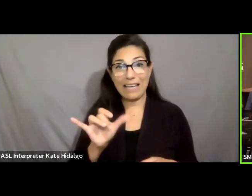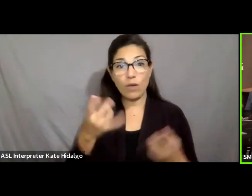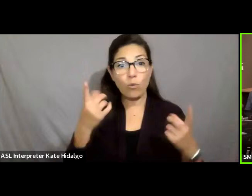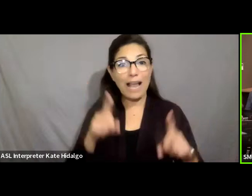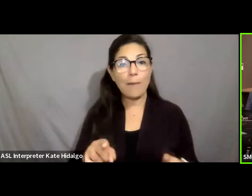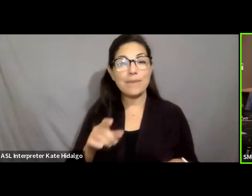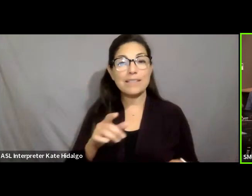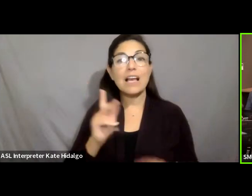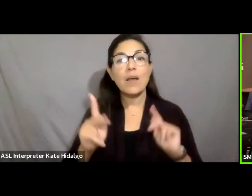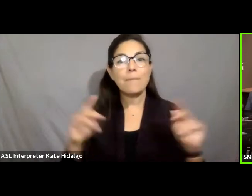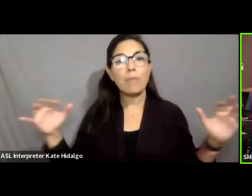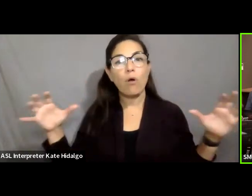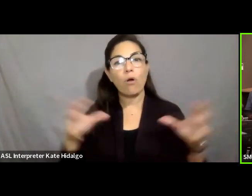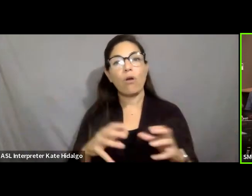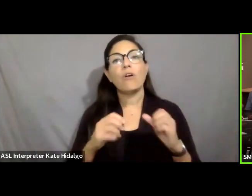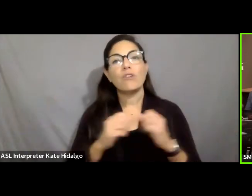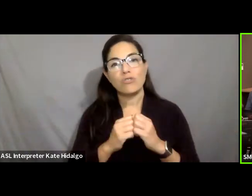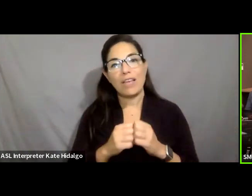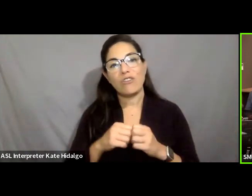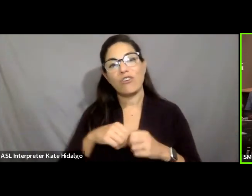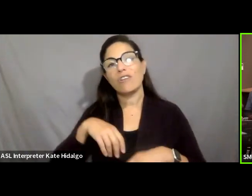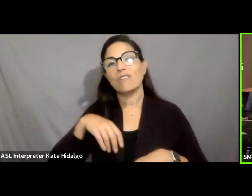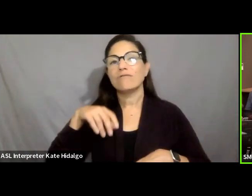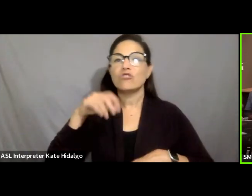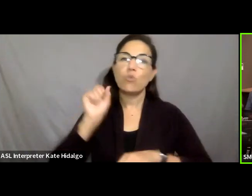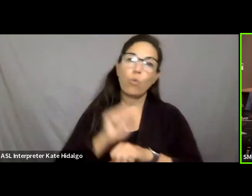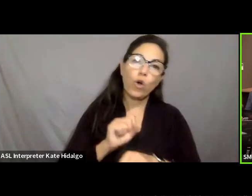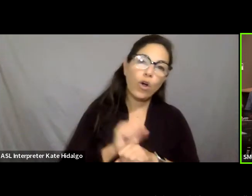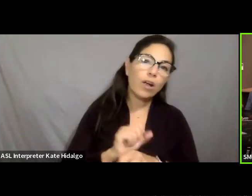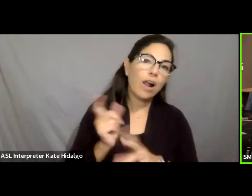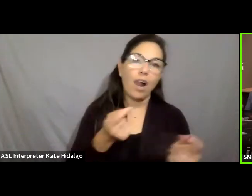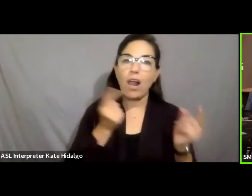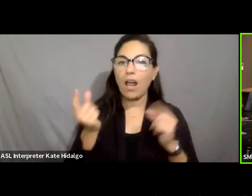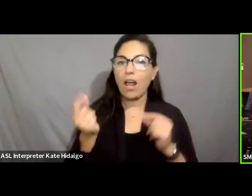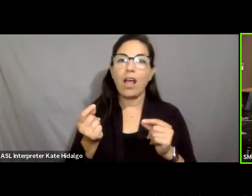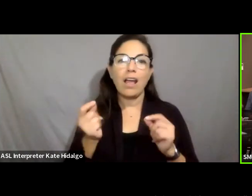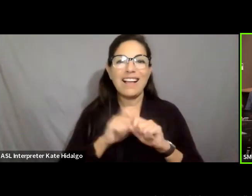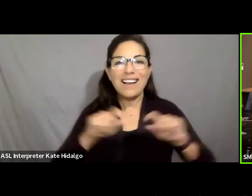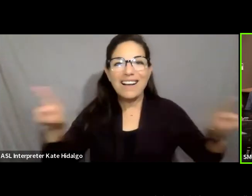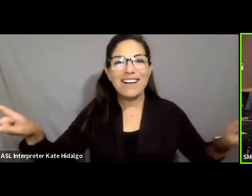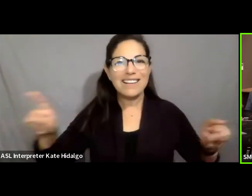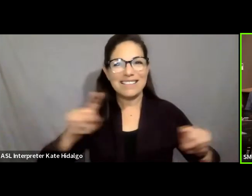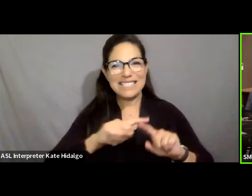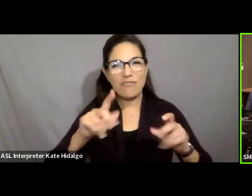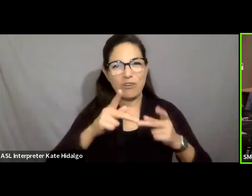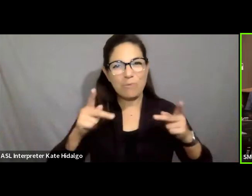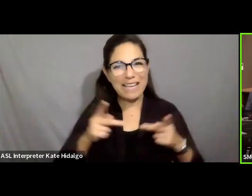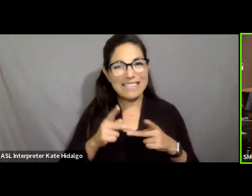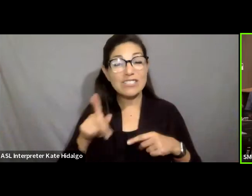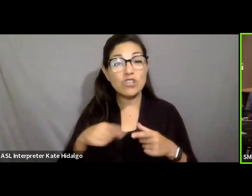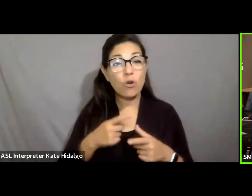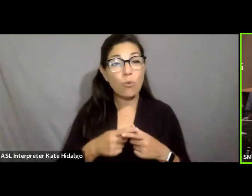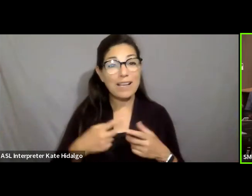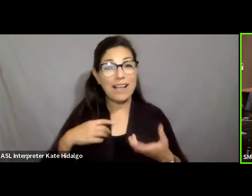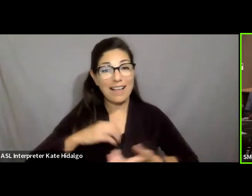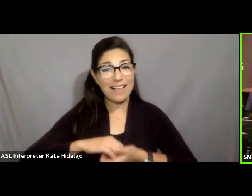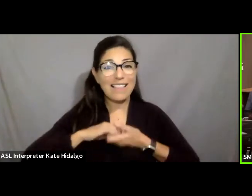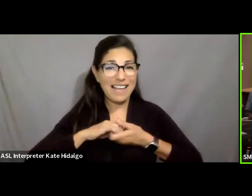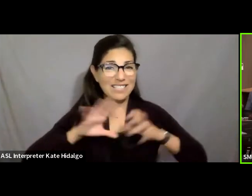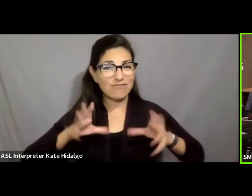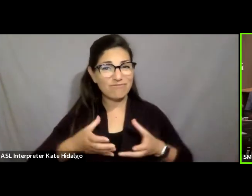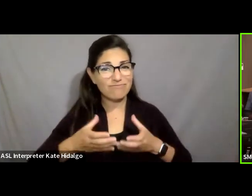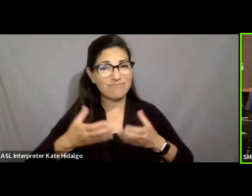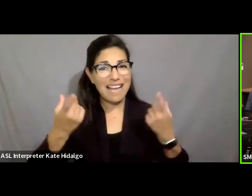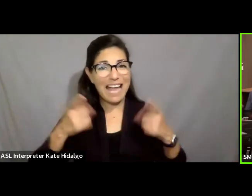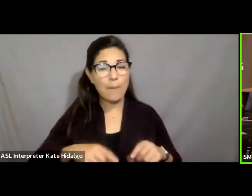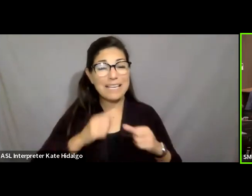is everyone comes together to work, you clock in, do your thing, and we disperse to the different areas. So when there's collective things going on at